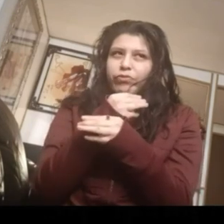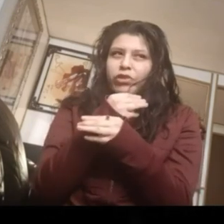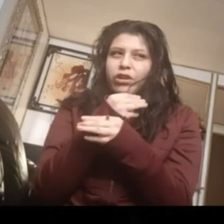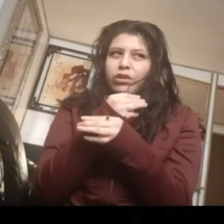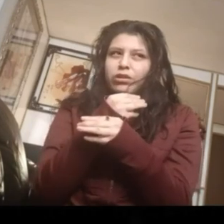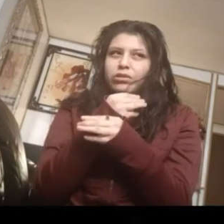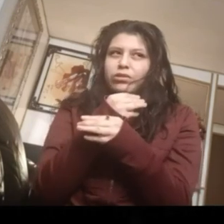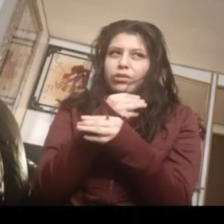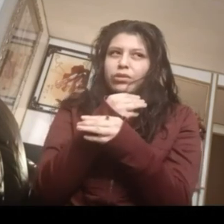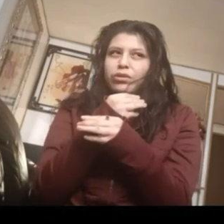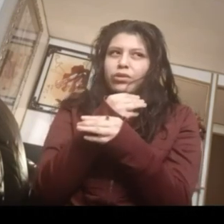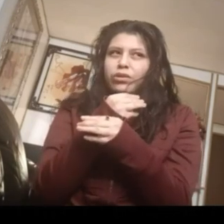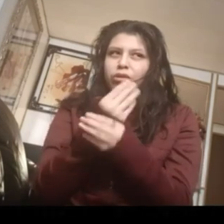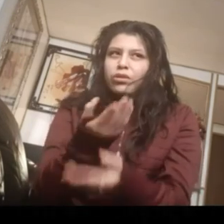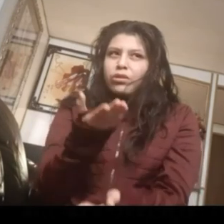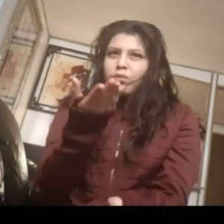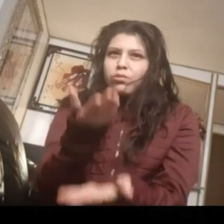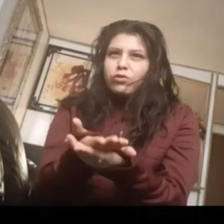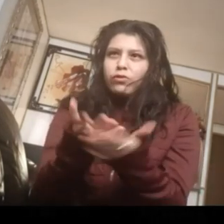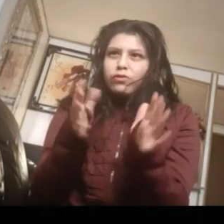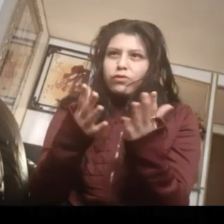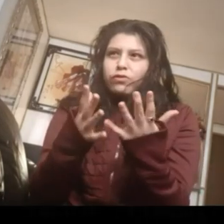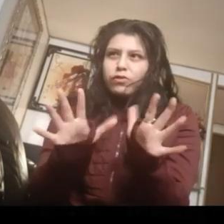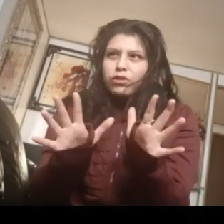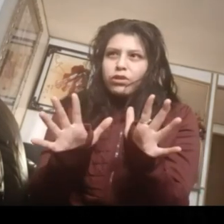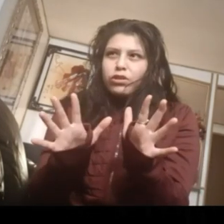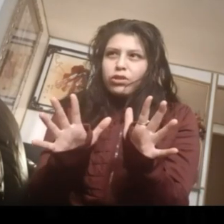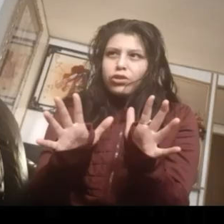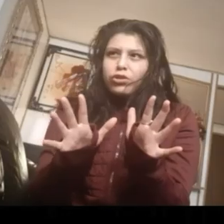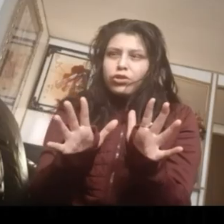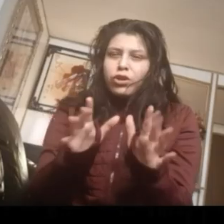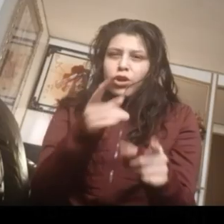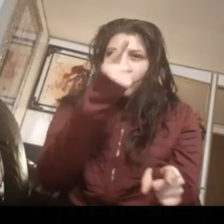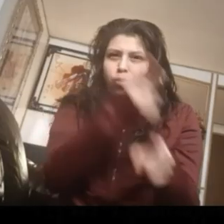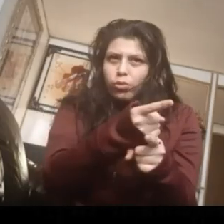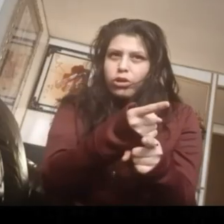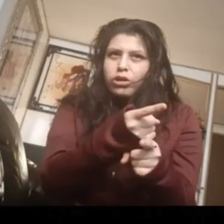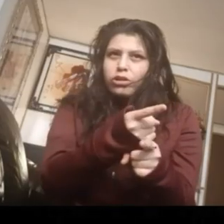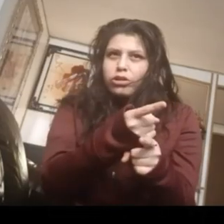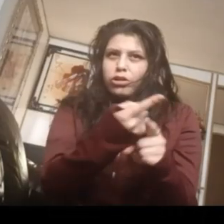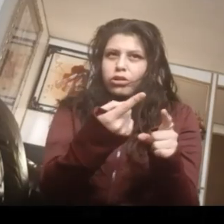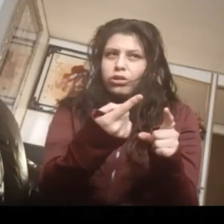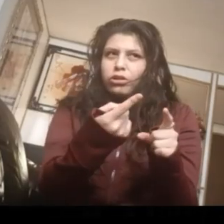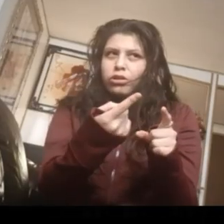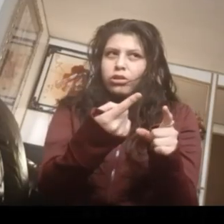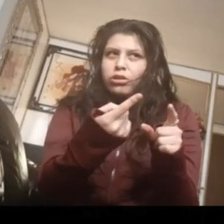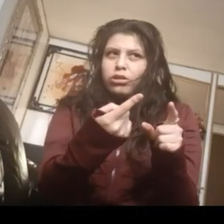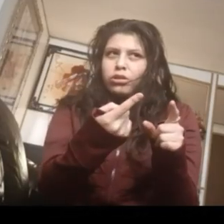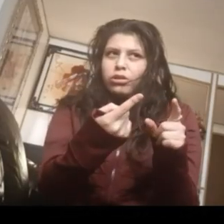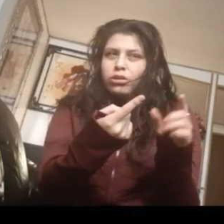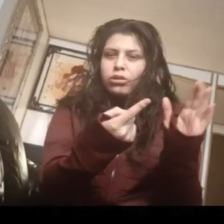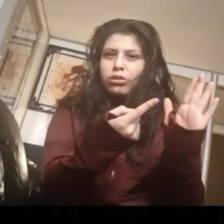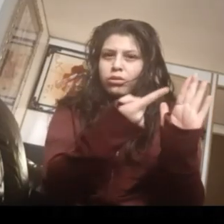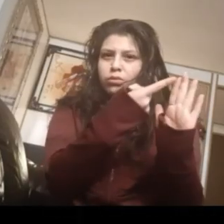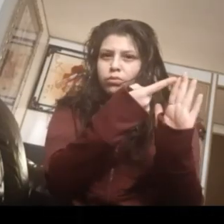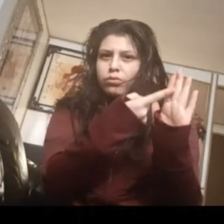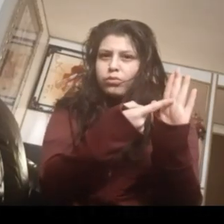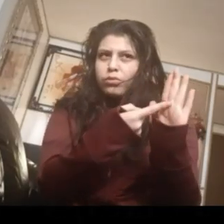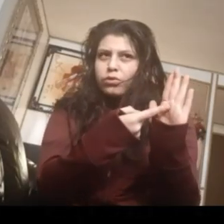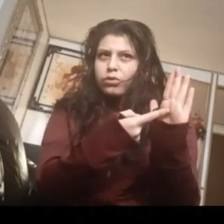everything in rational numbers that can be proven, as far as we know,